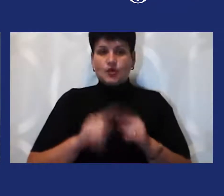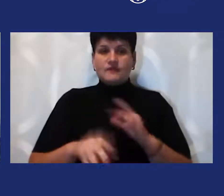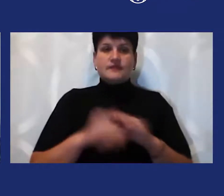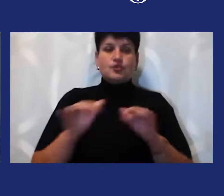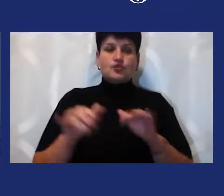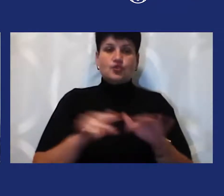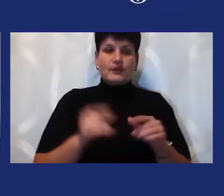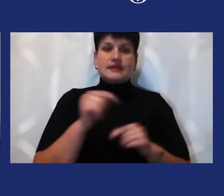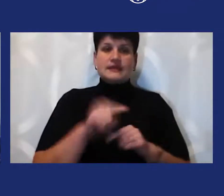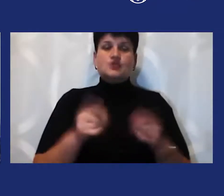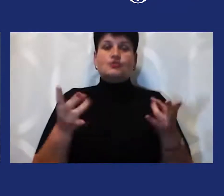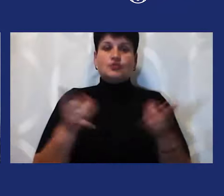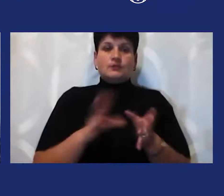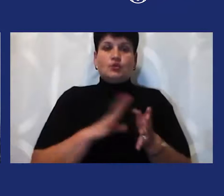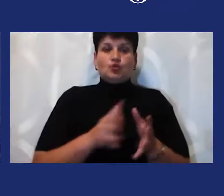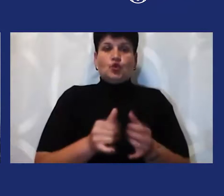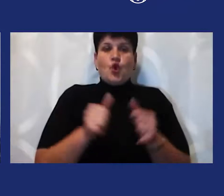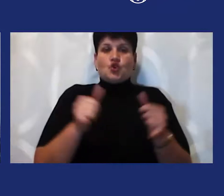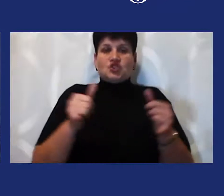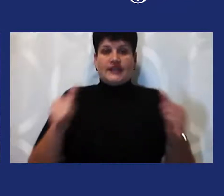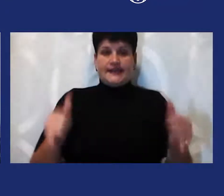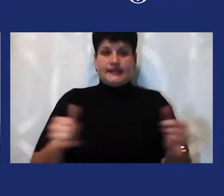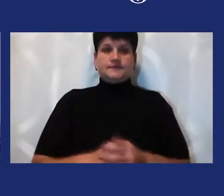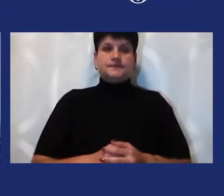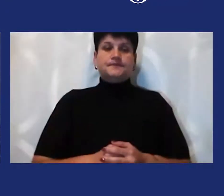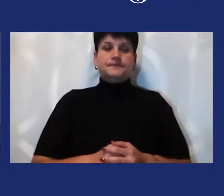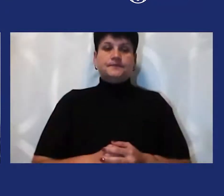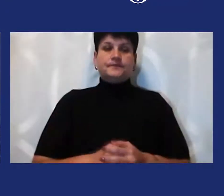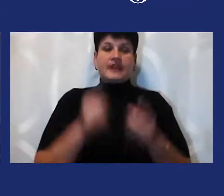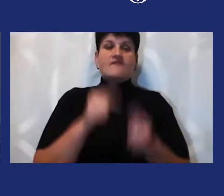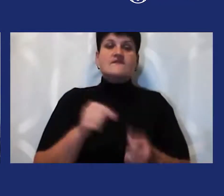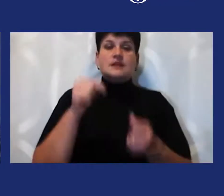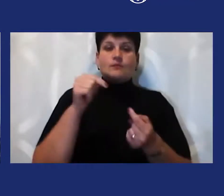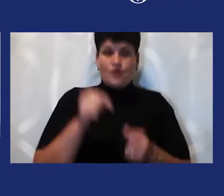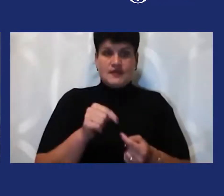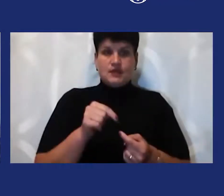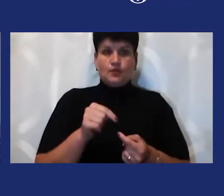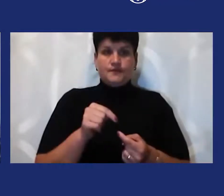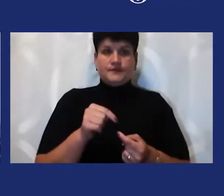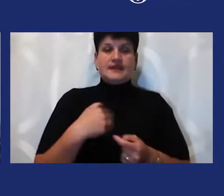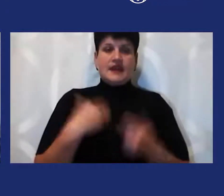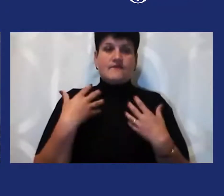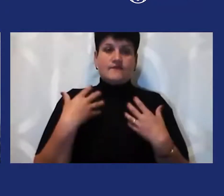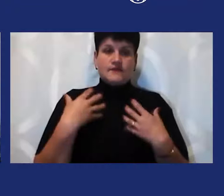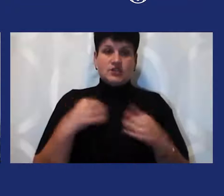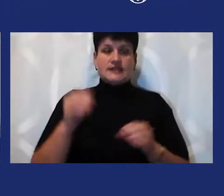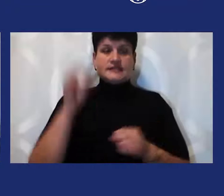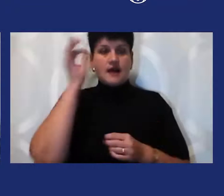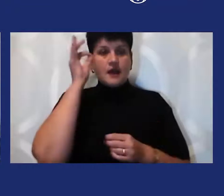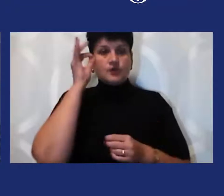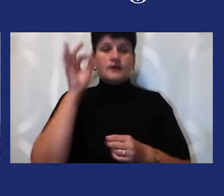the elections. I would suggest to expand the time period for the election